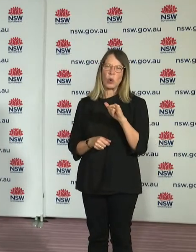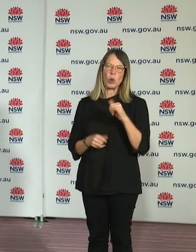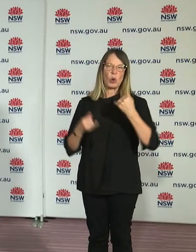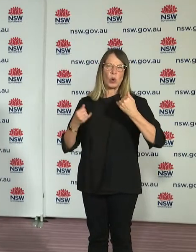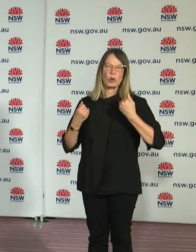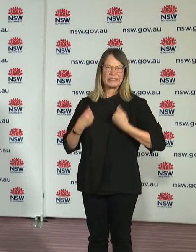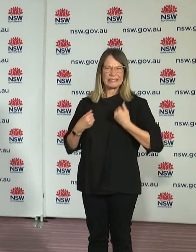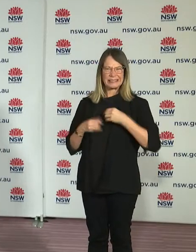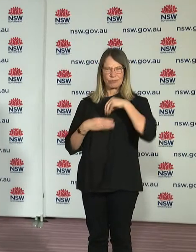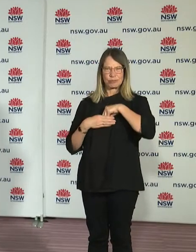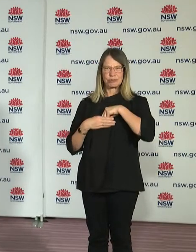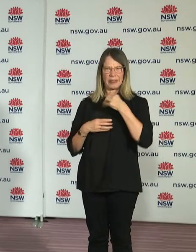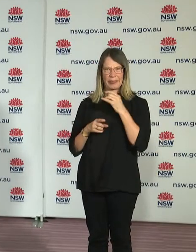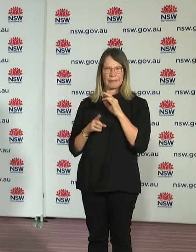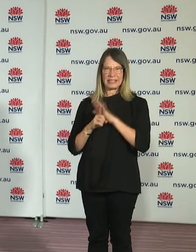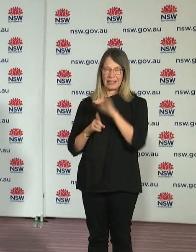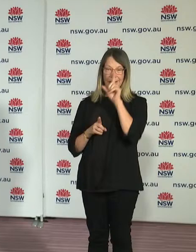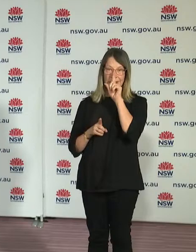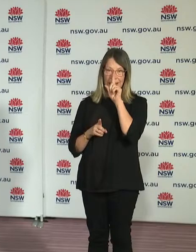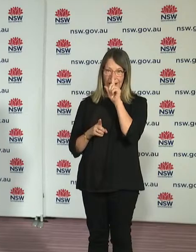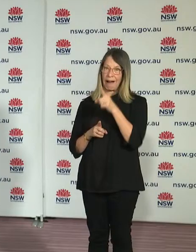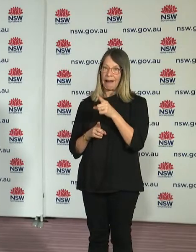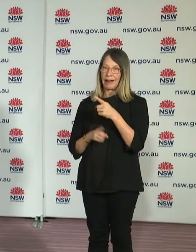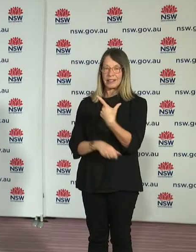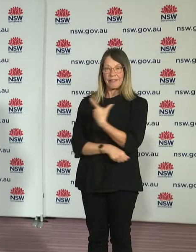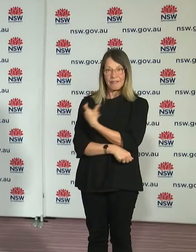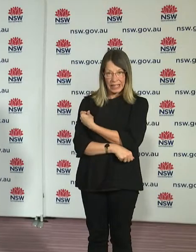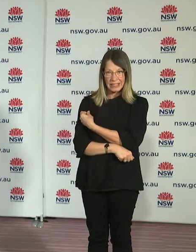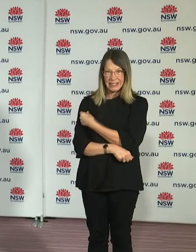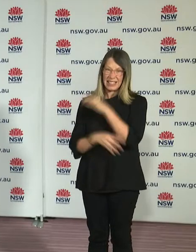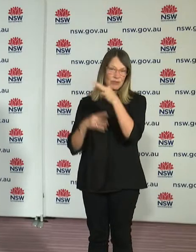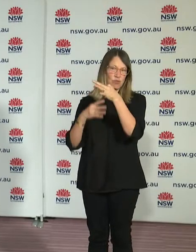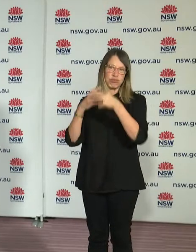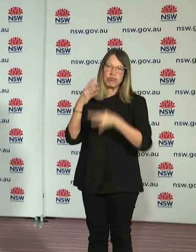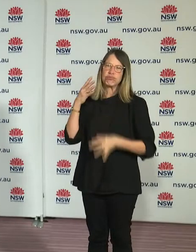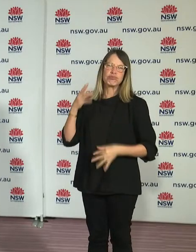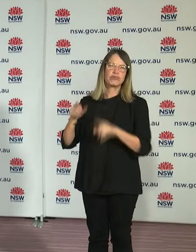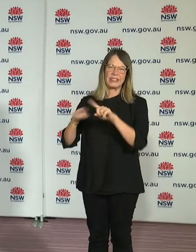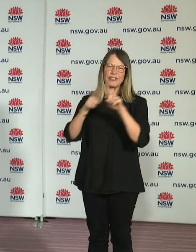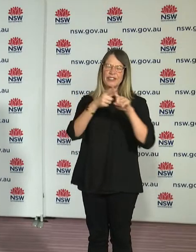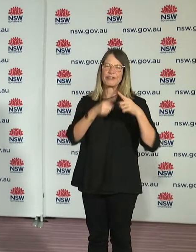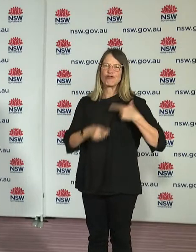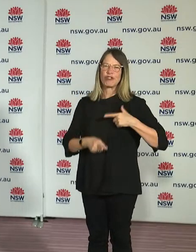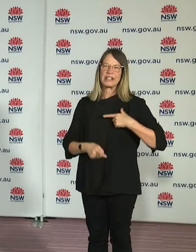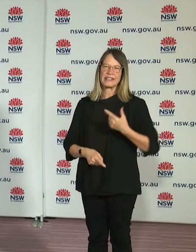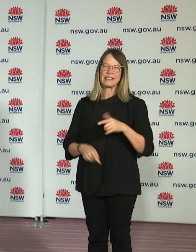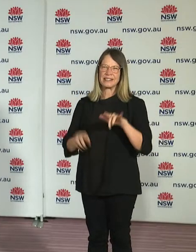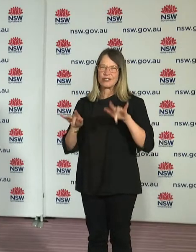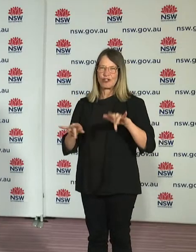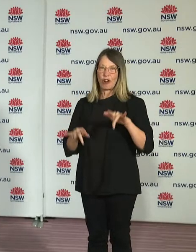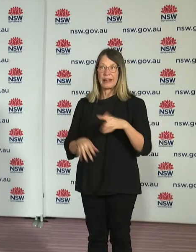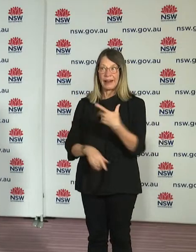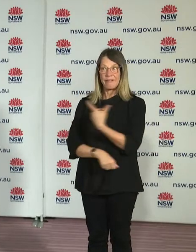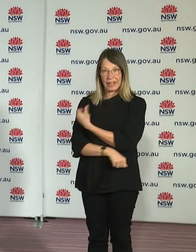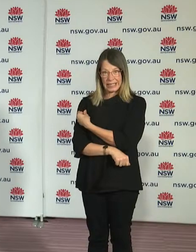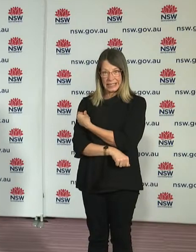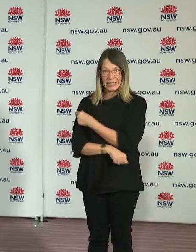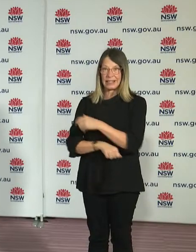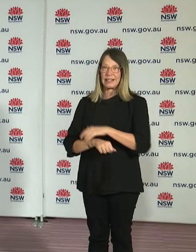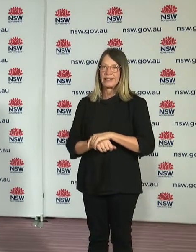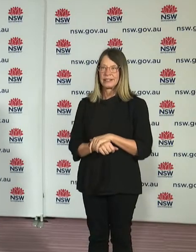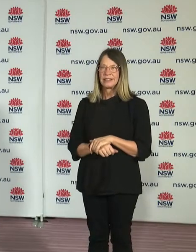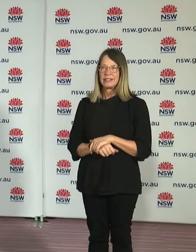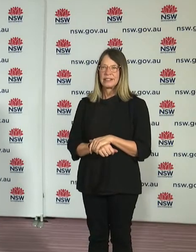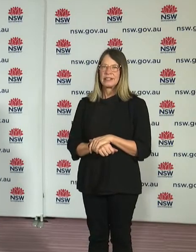immunodeficiencies. It includes people with a range of issues why they would genuinely not have had the vaccination yet. So I've got to say